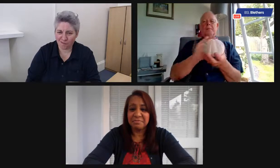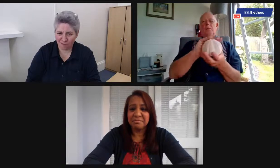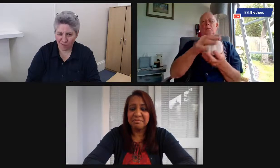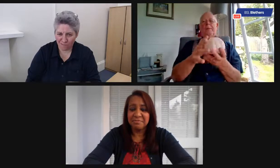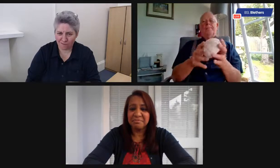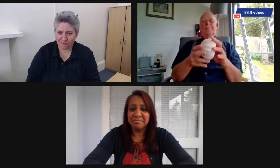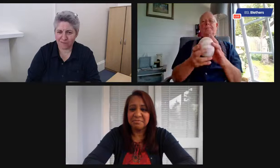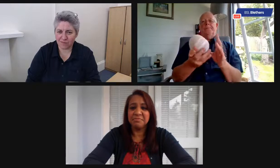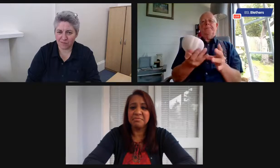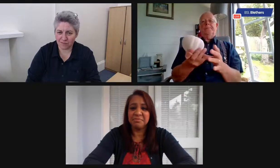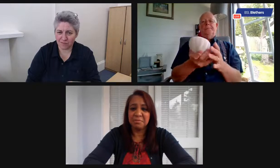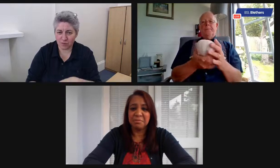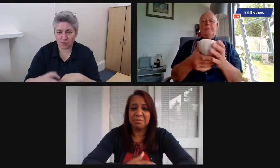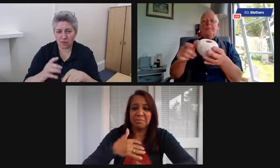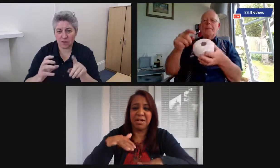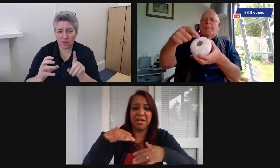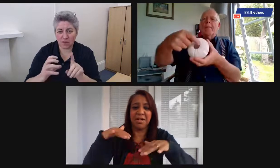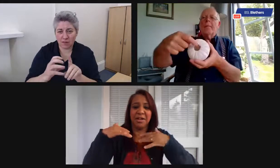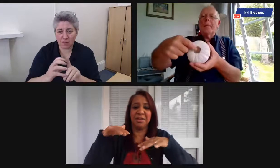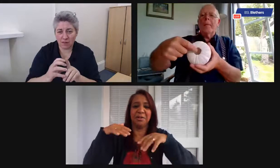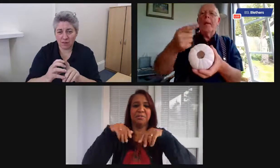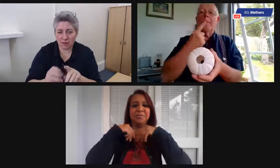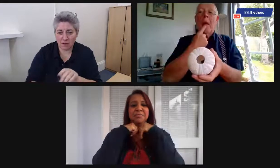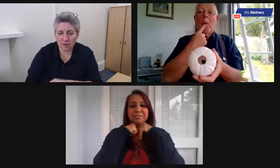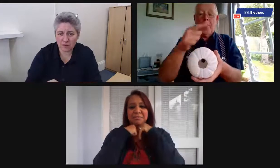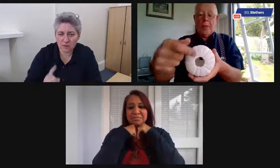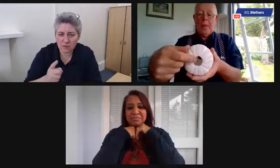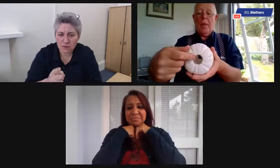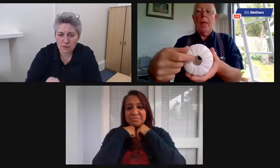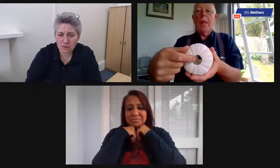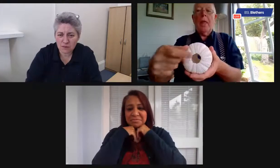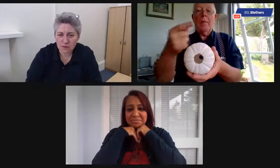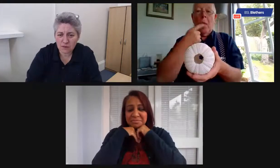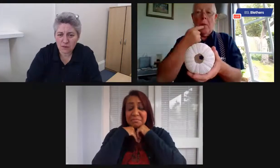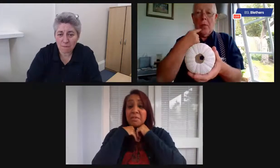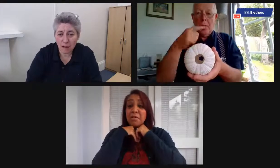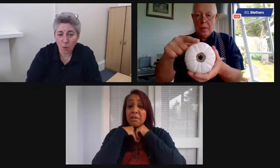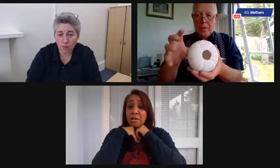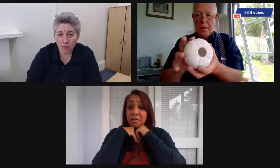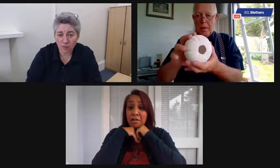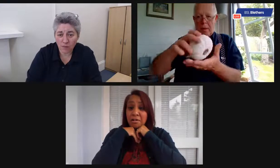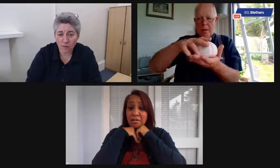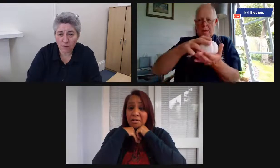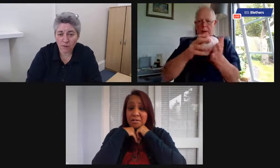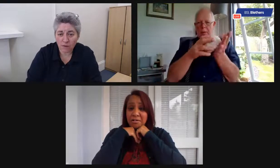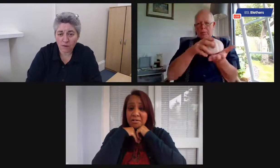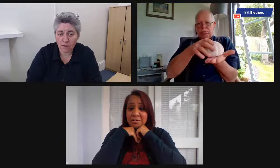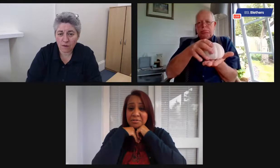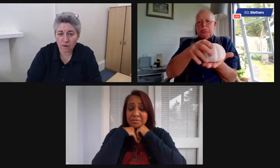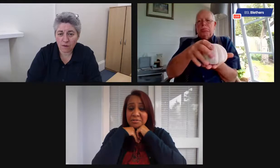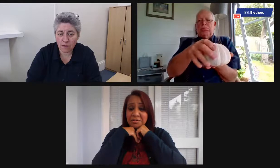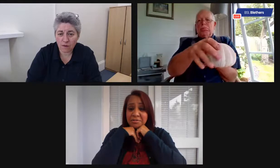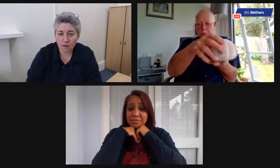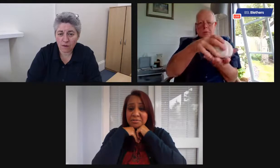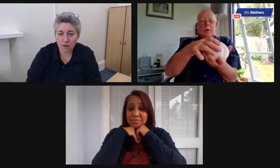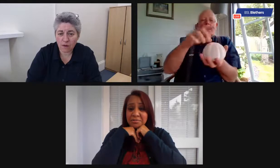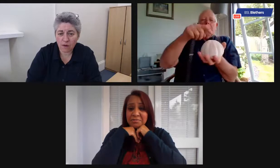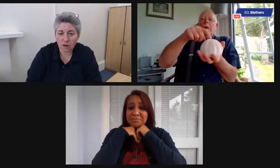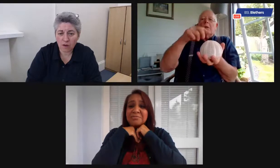fall off gradually, because it's fossilized. But you can see inside there, that would be its mouth. Okay. So it would move